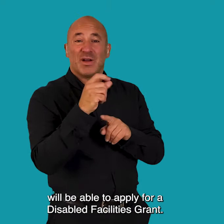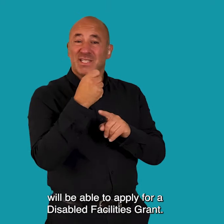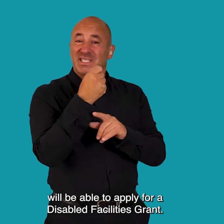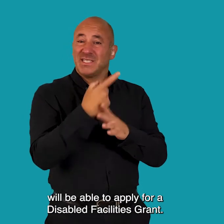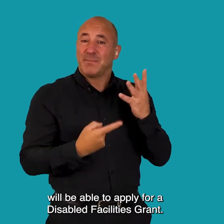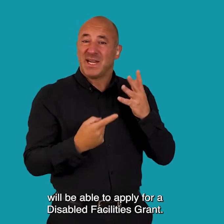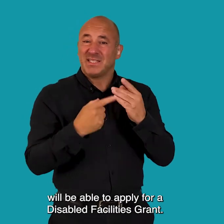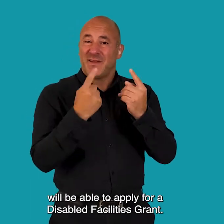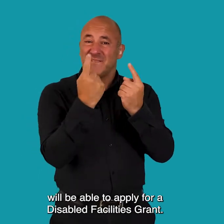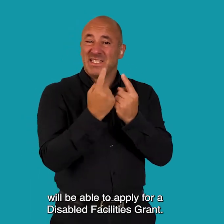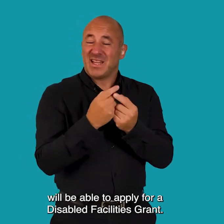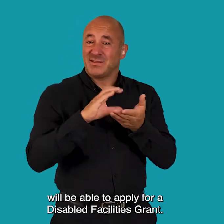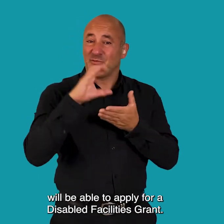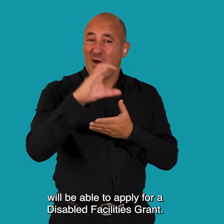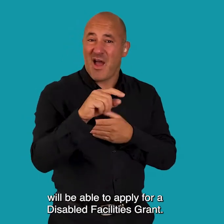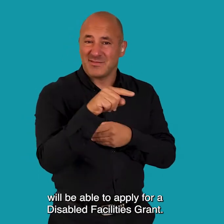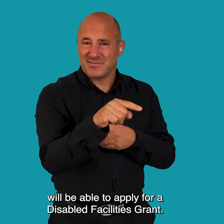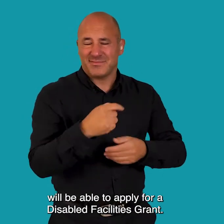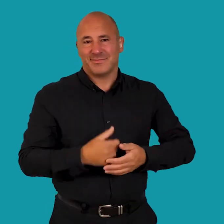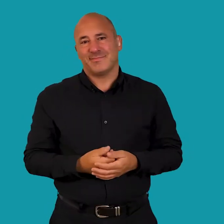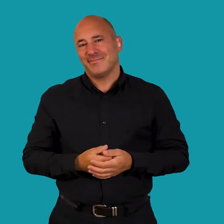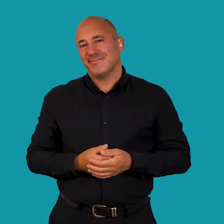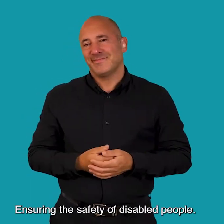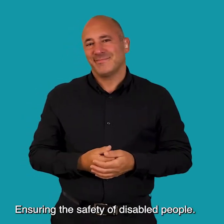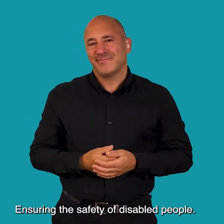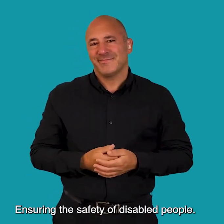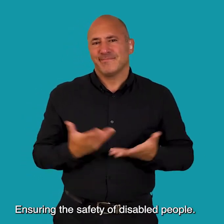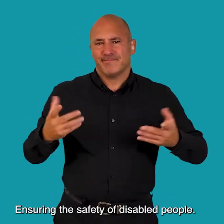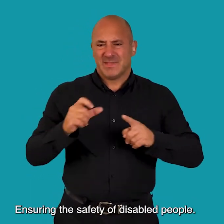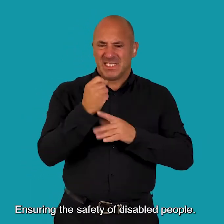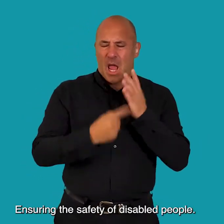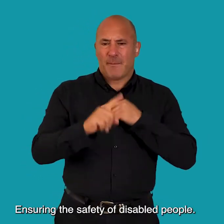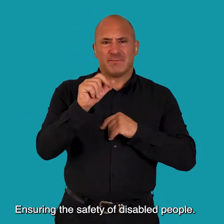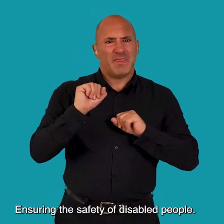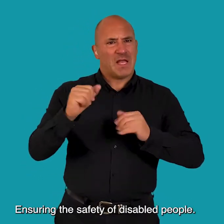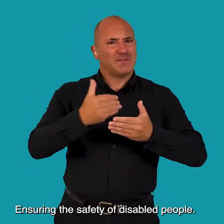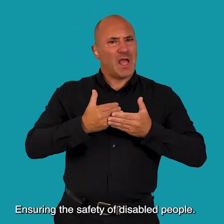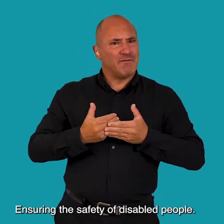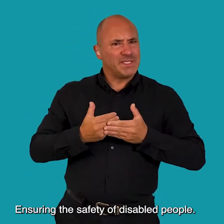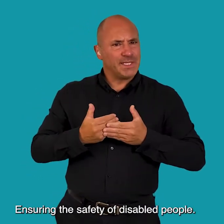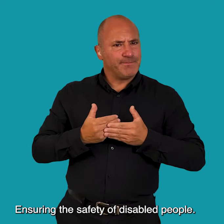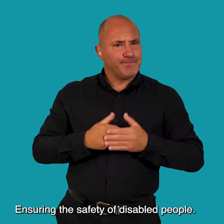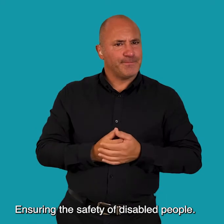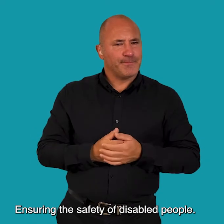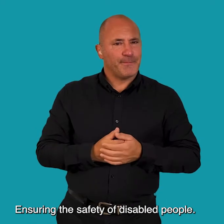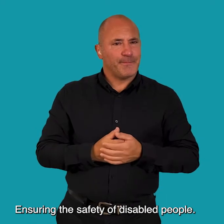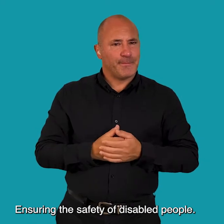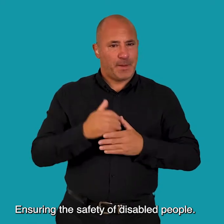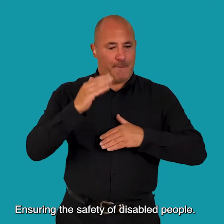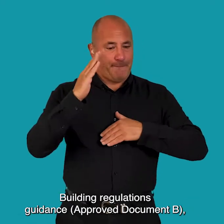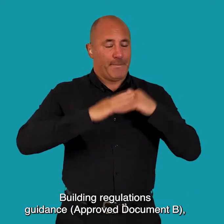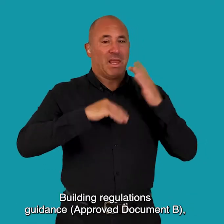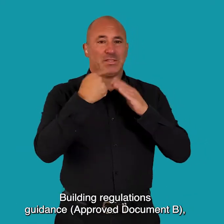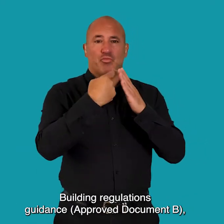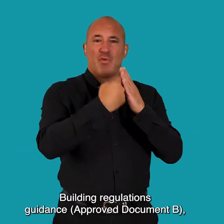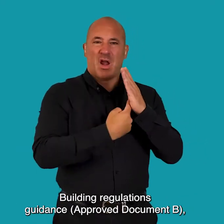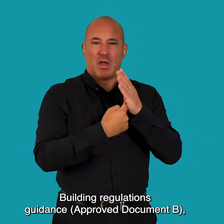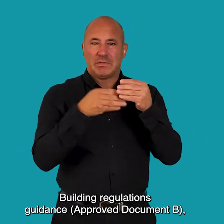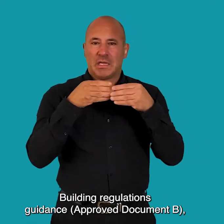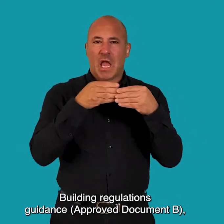a disabled facilities grant. Ensuring the safety of disabled people. Building Regulations